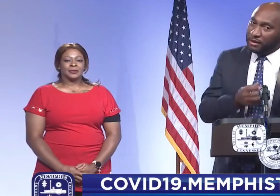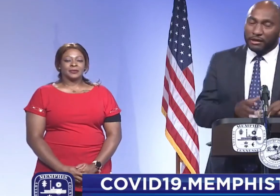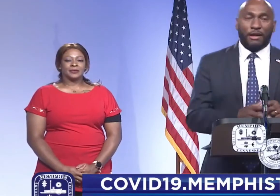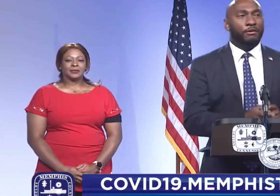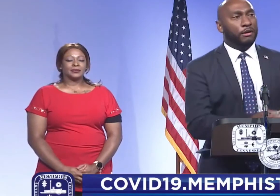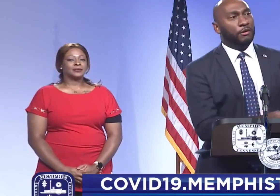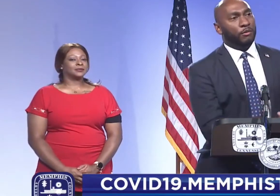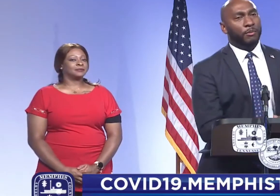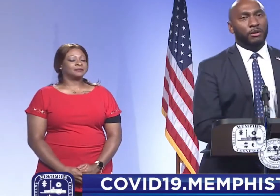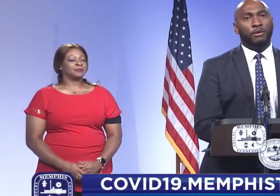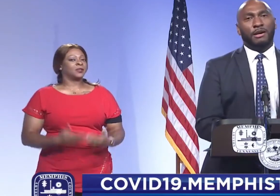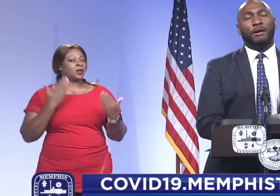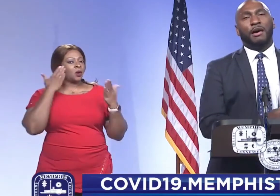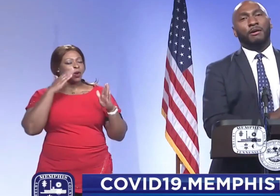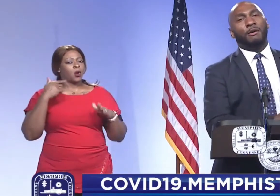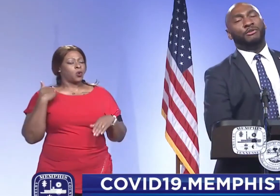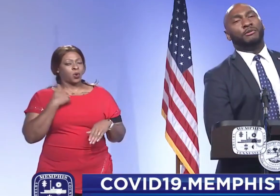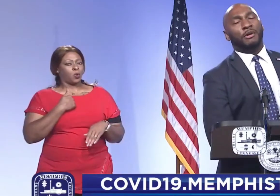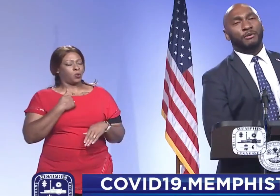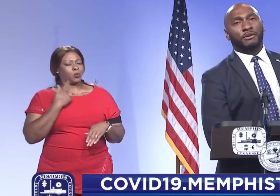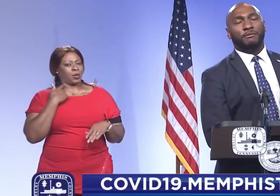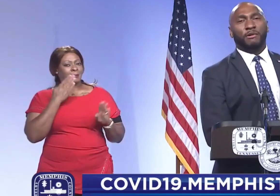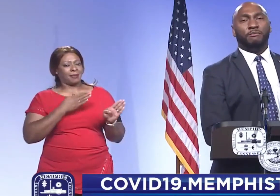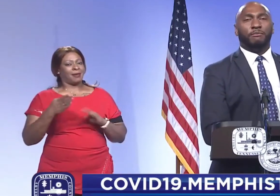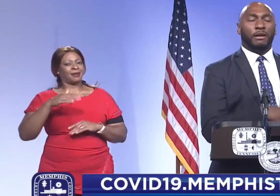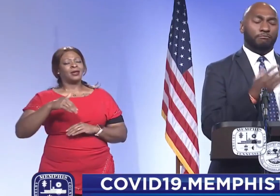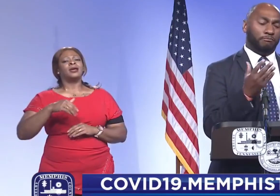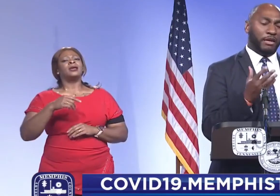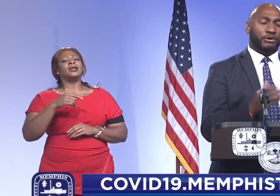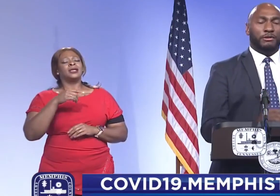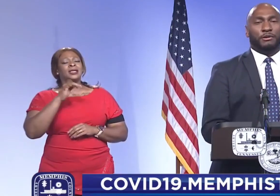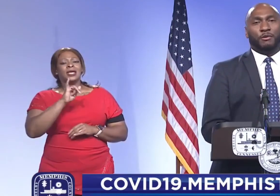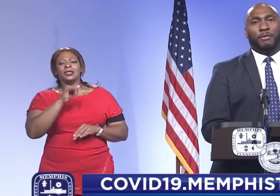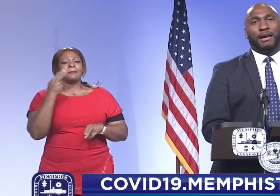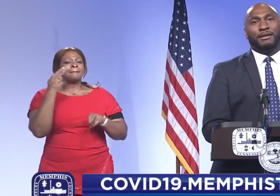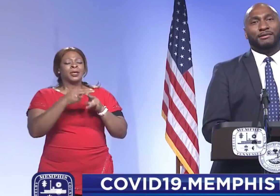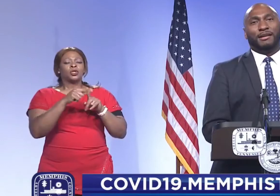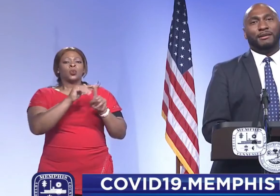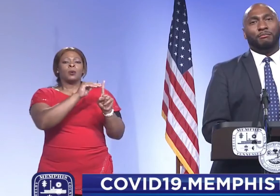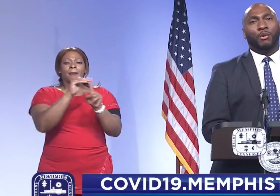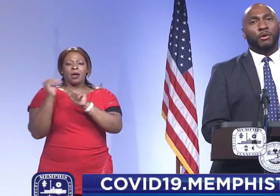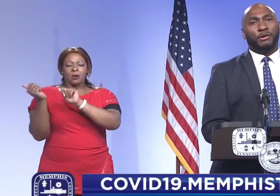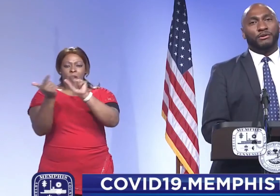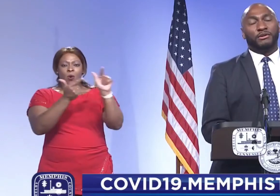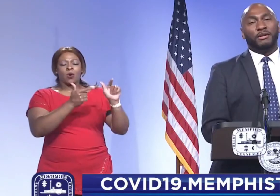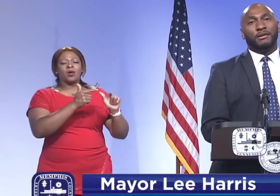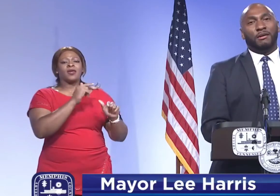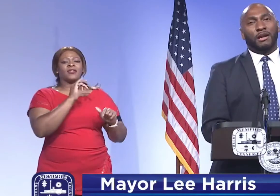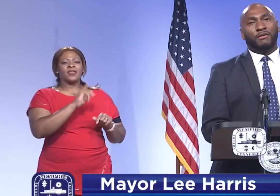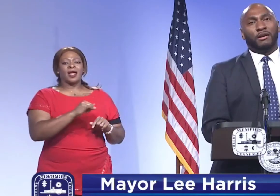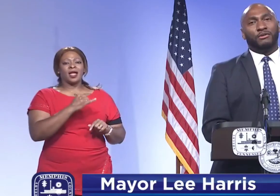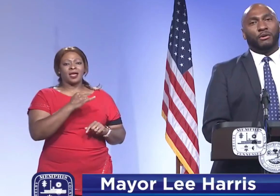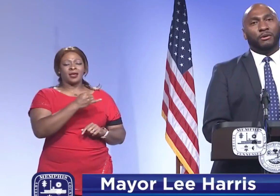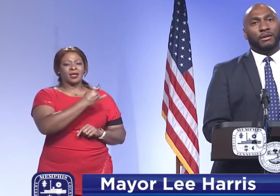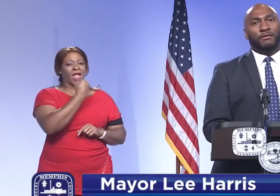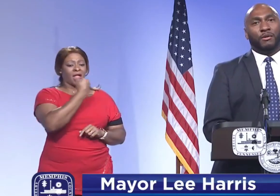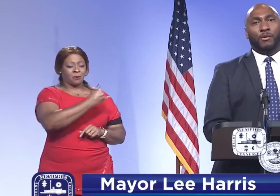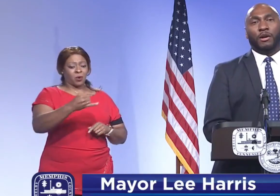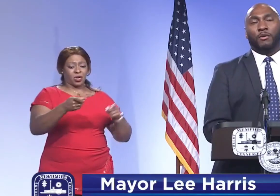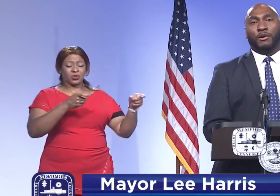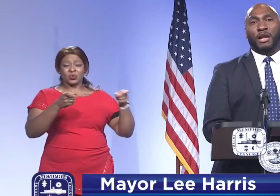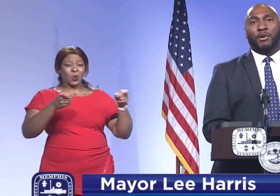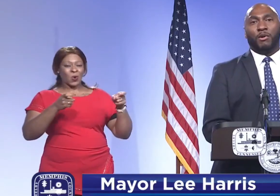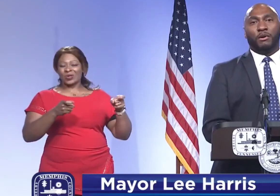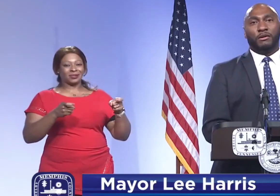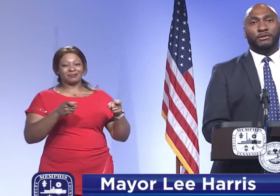So I don't know that we're precluded. It was a mention to remind us that the borders are out of our control, and even though we're working